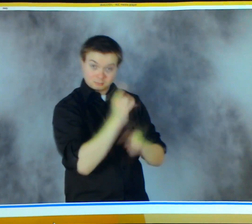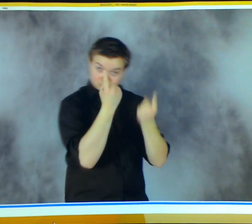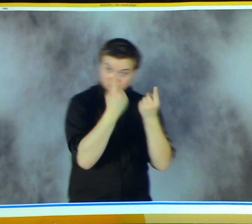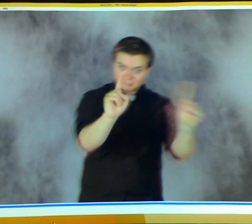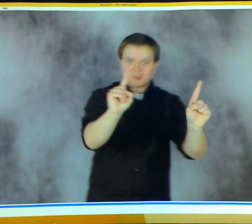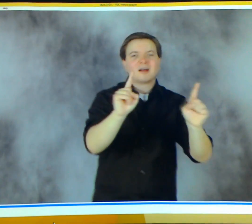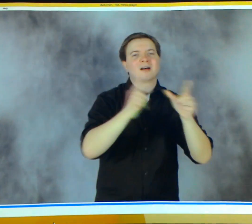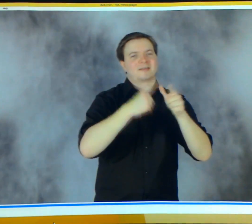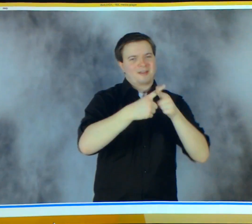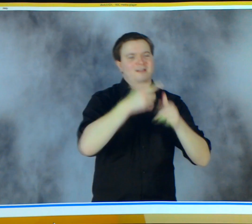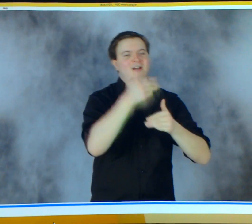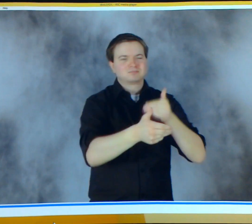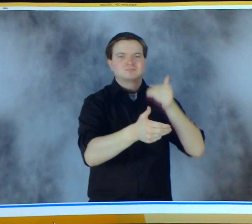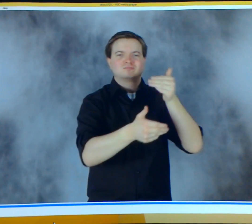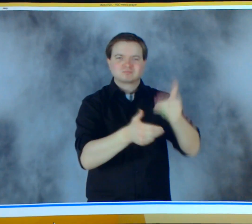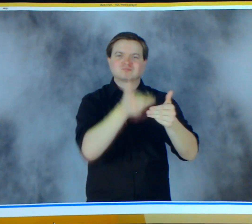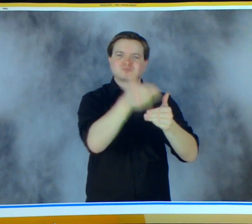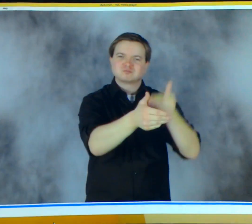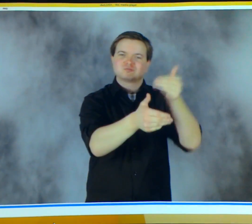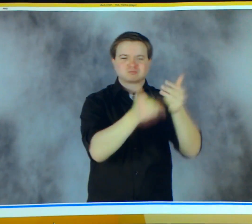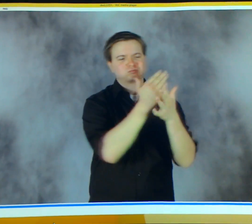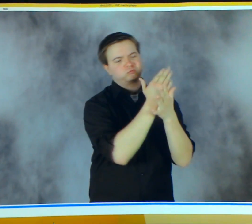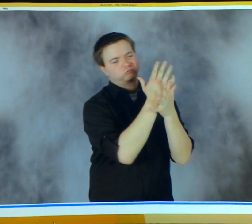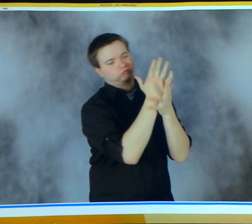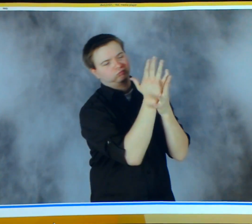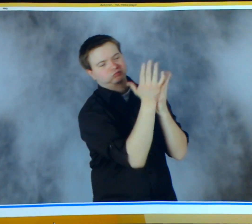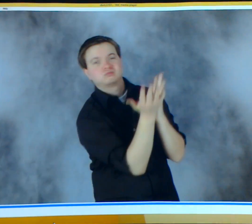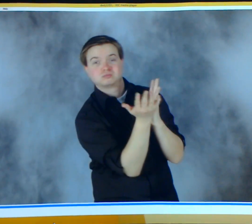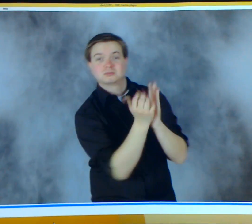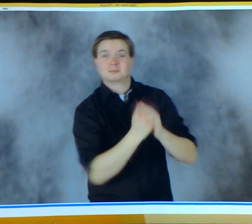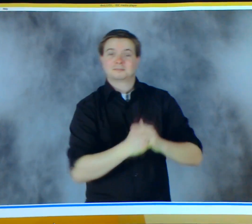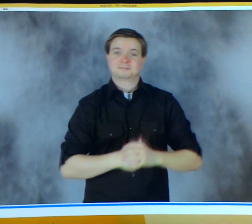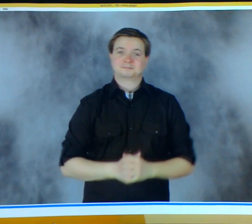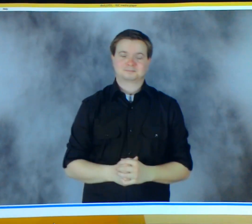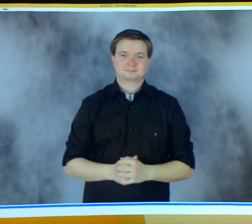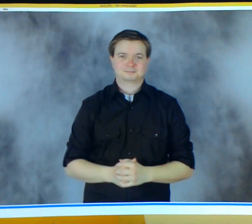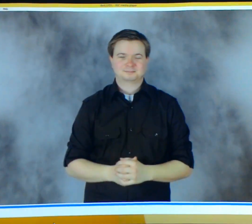to work best, click that option. Then you can continue working your way through the game.